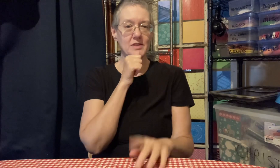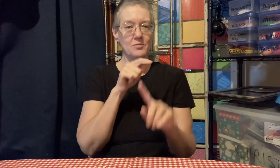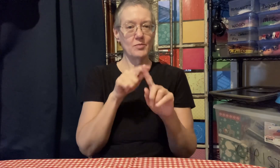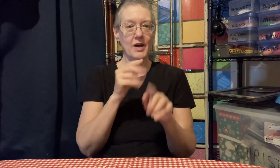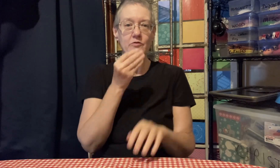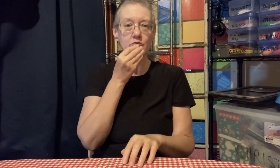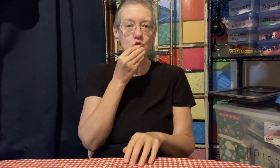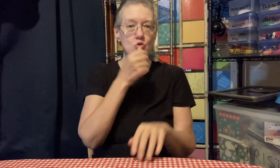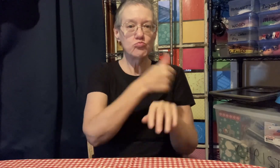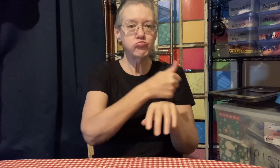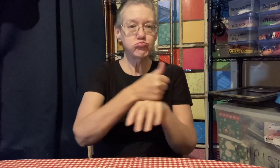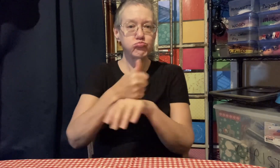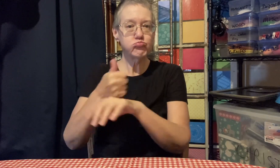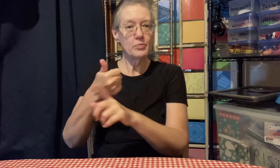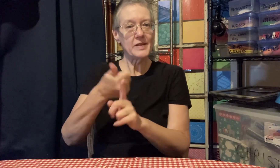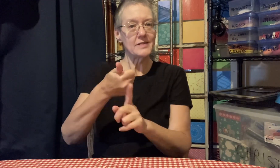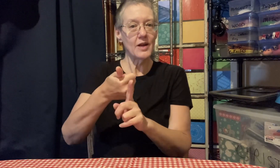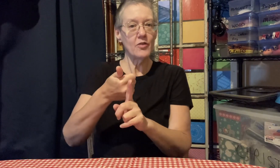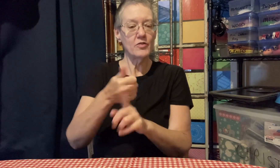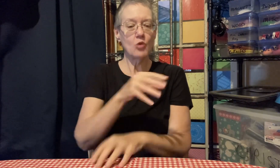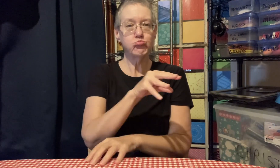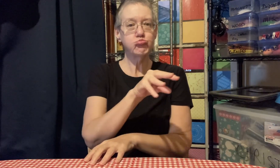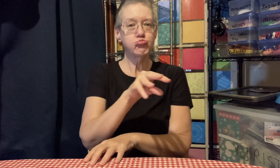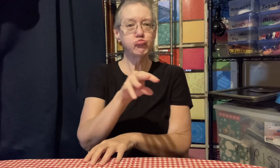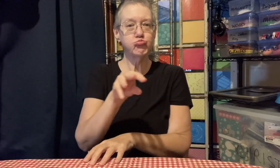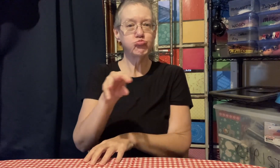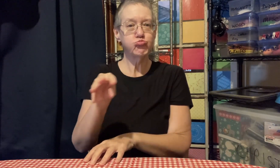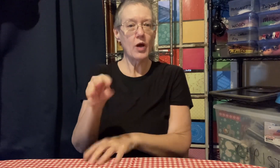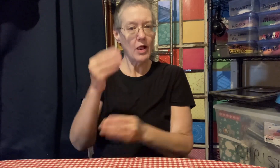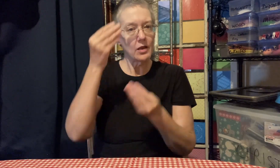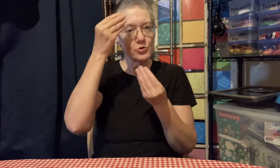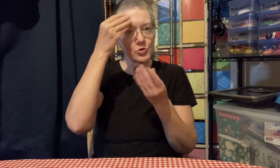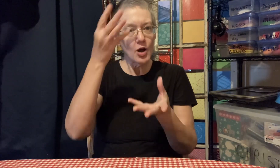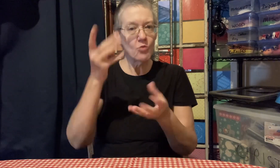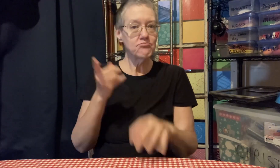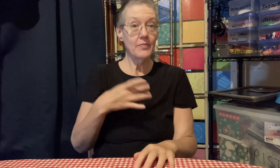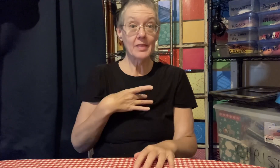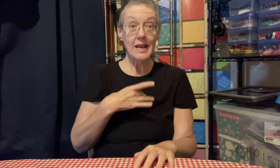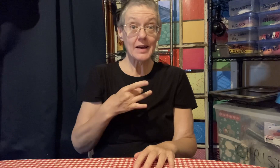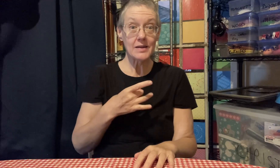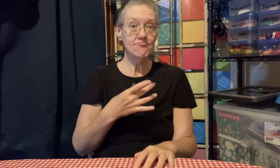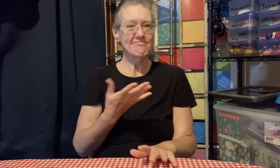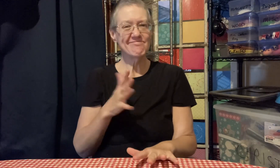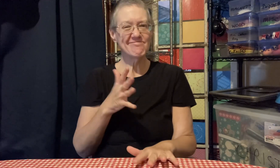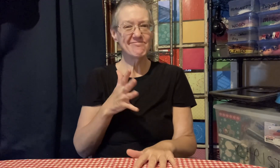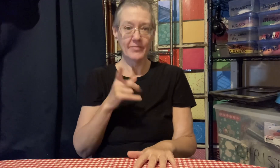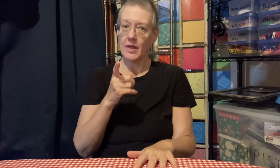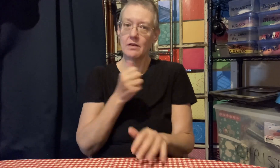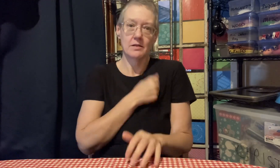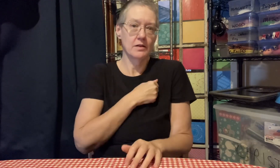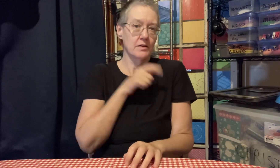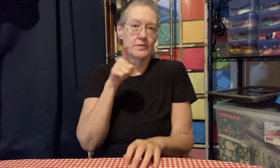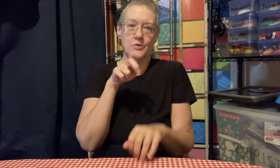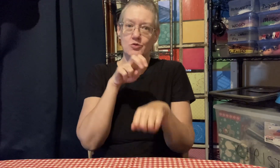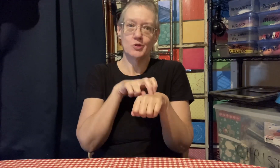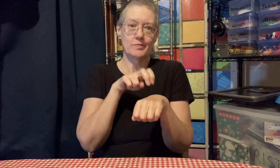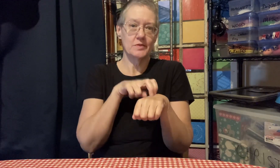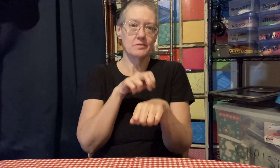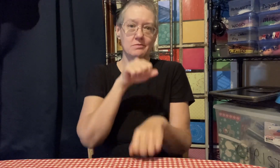their privacy, but I'll set up the food and film that. I'll let you know if they liked it or not. Now,